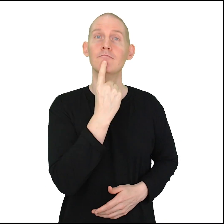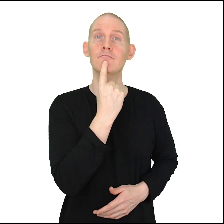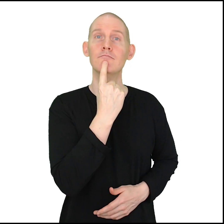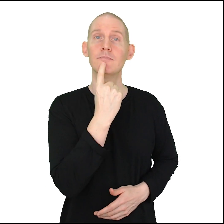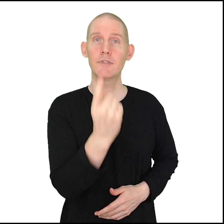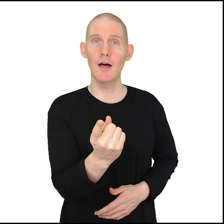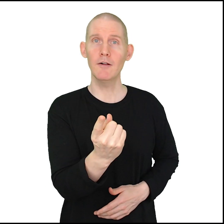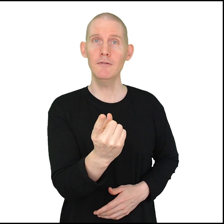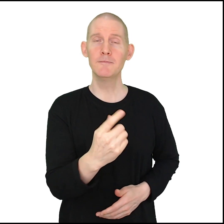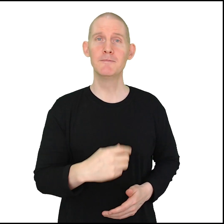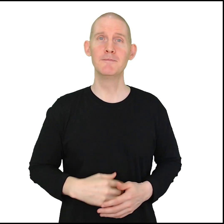Tell.